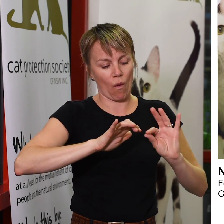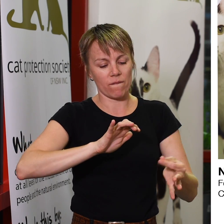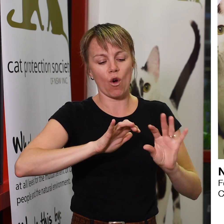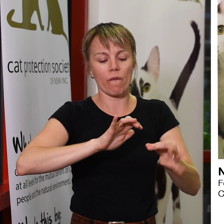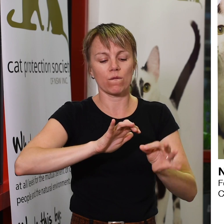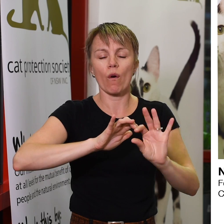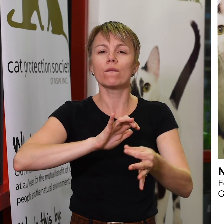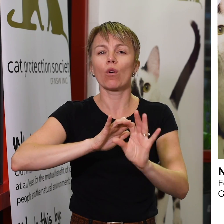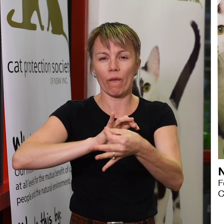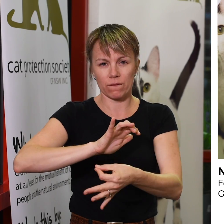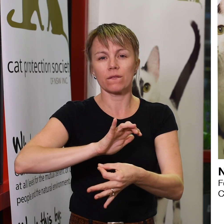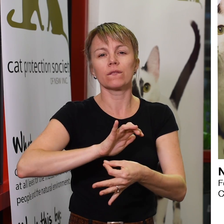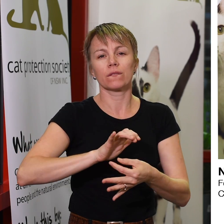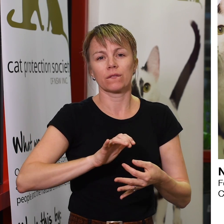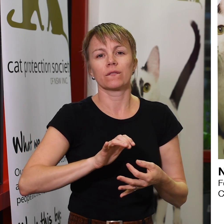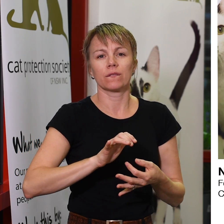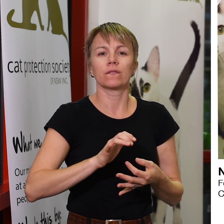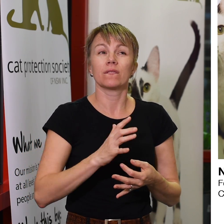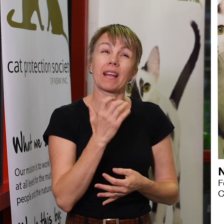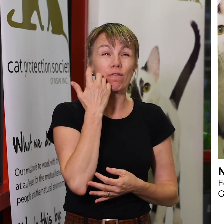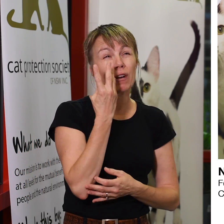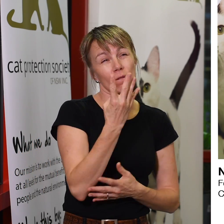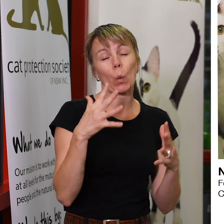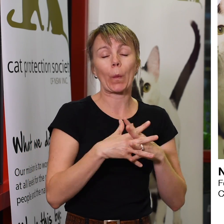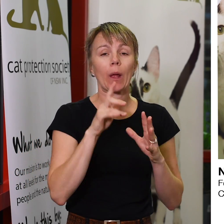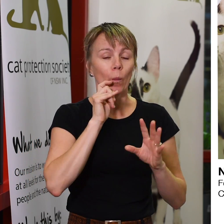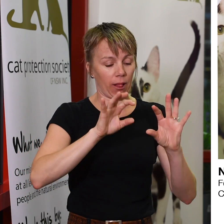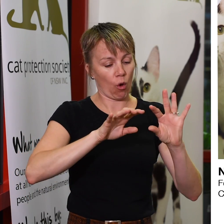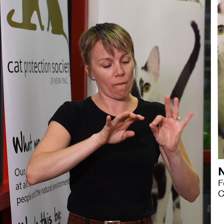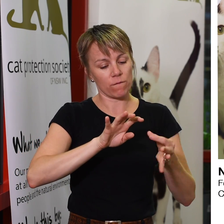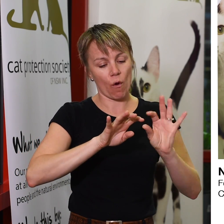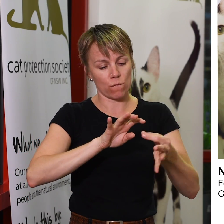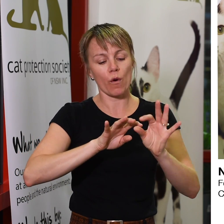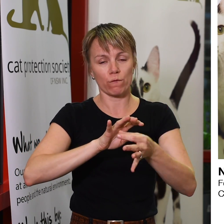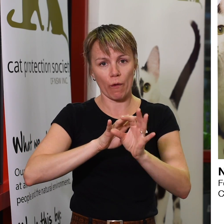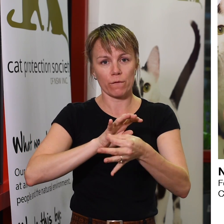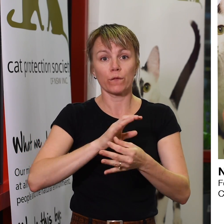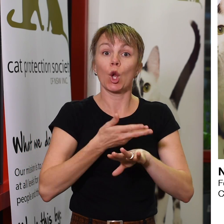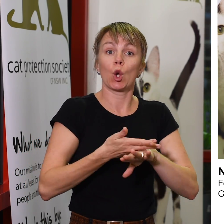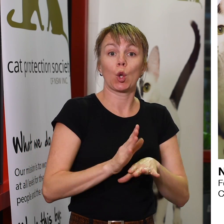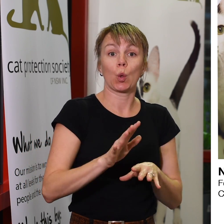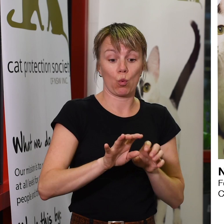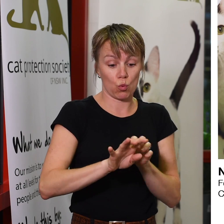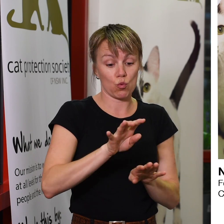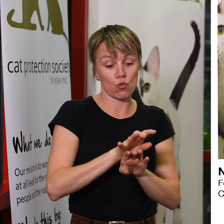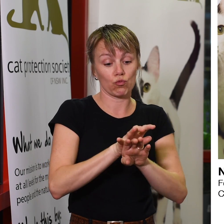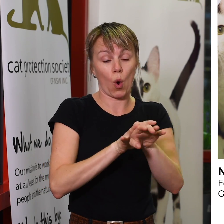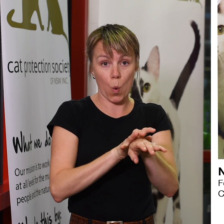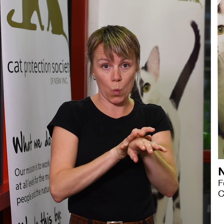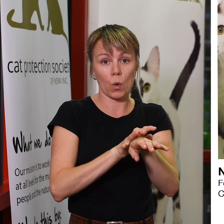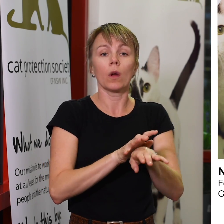the dead part of that nail comes off about every 4 weeks. So the new fresh nail's underneath. So they need to get rid of